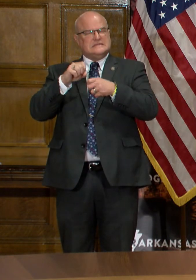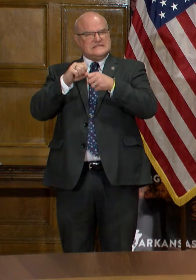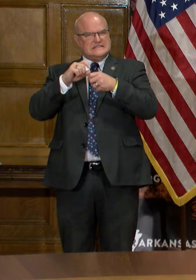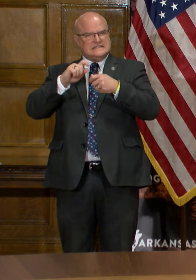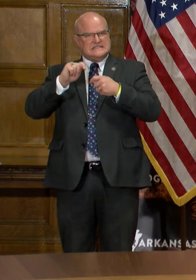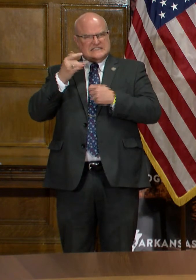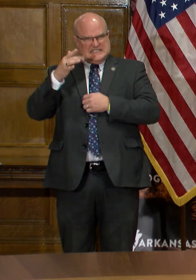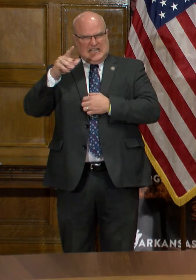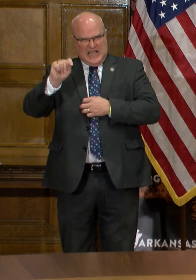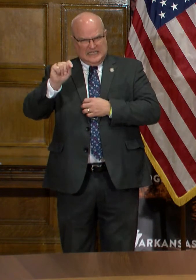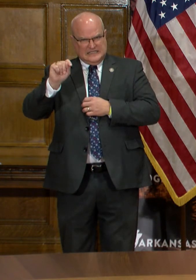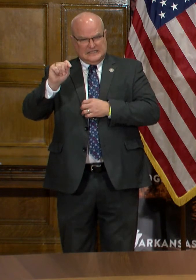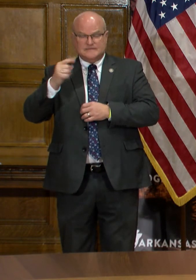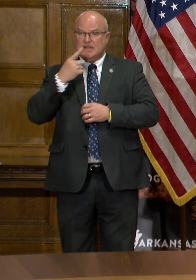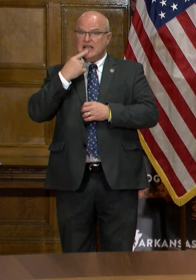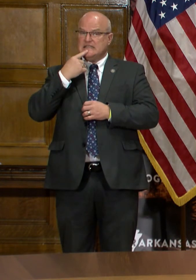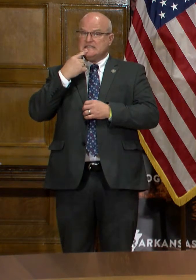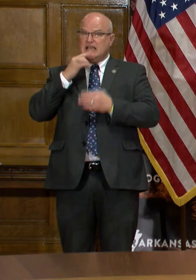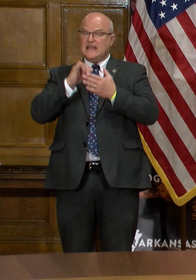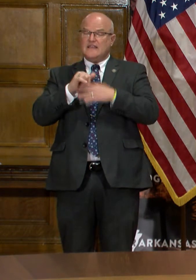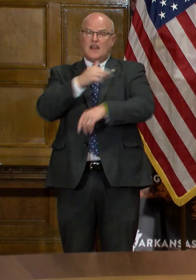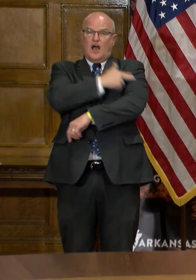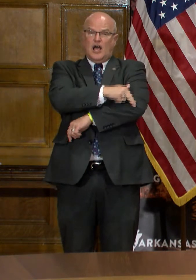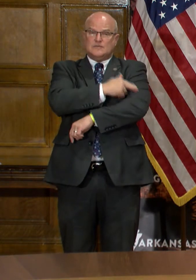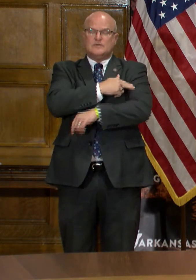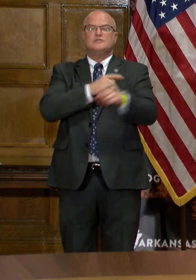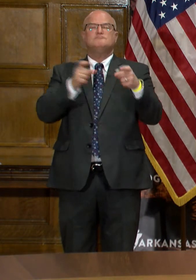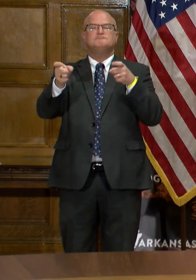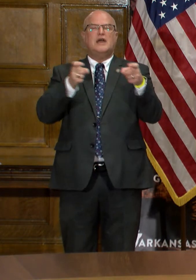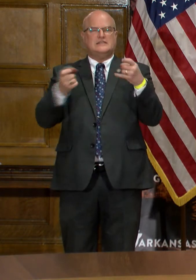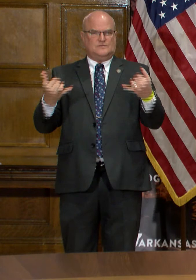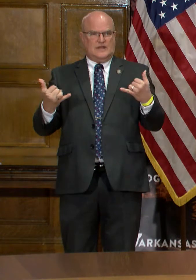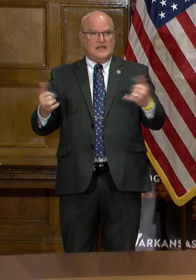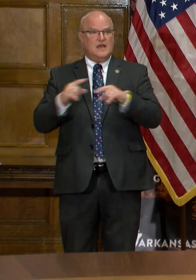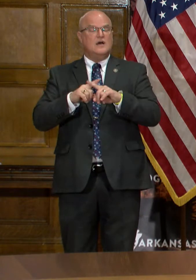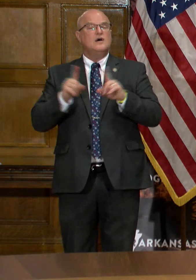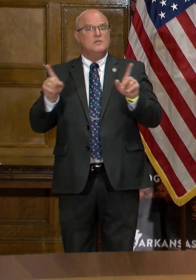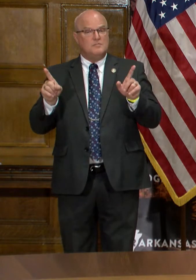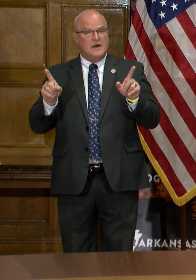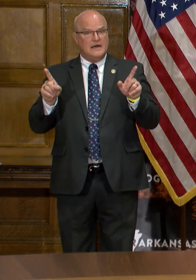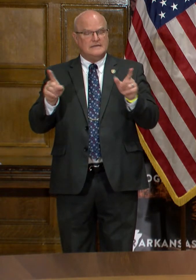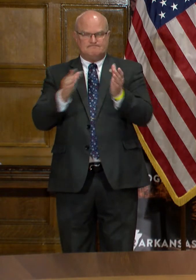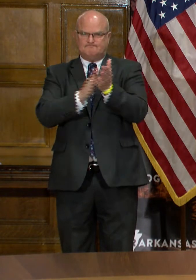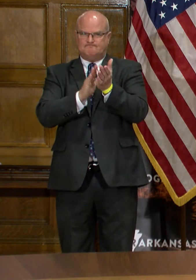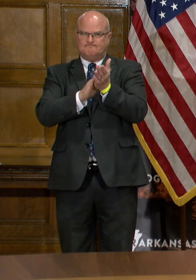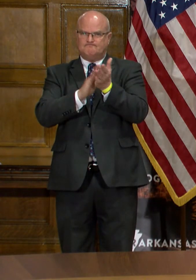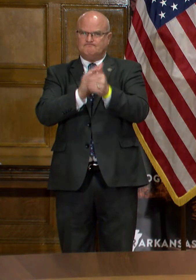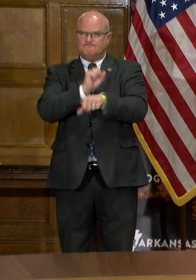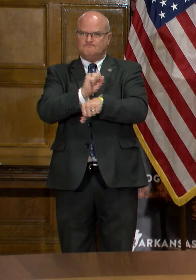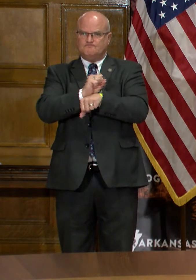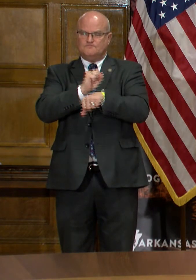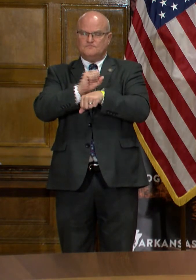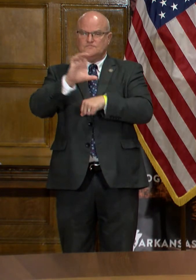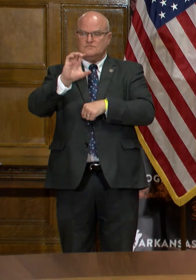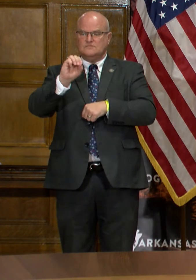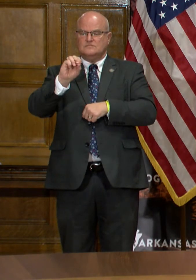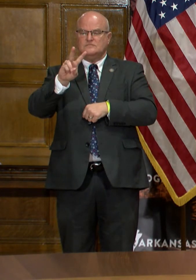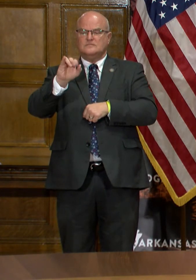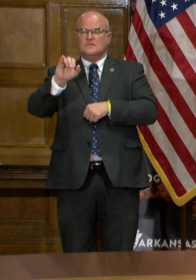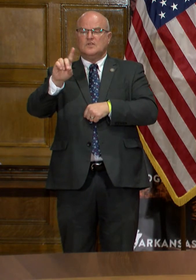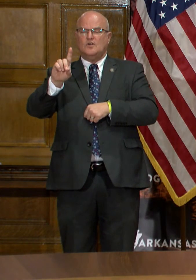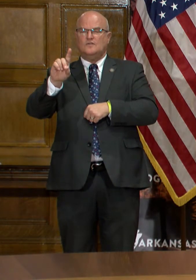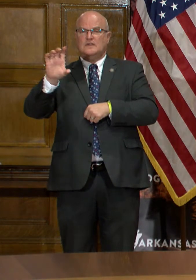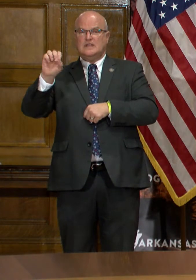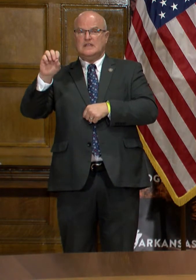tight. I will say, however, that hospitals are managing right now, but I would like to applaud the efforts of COVID-COM. So since